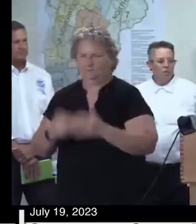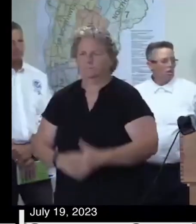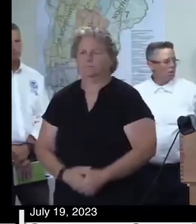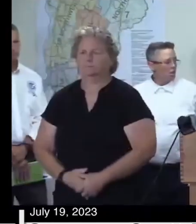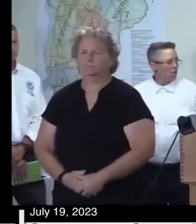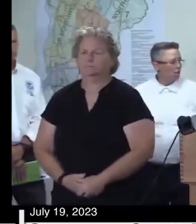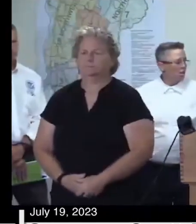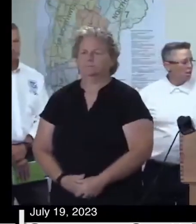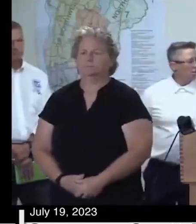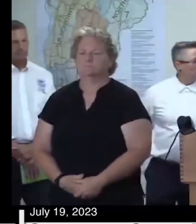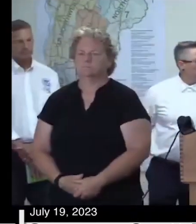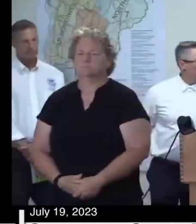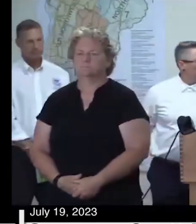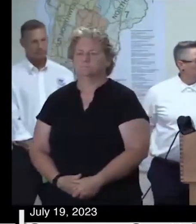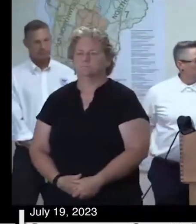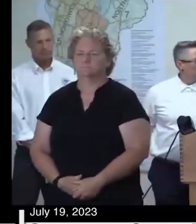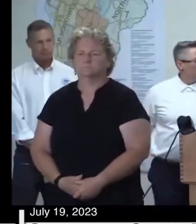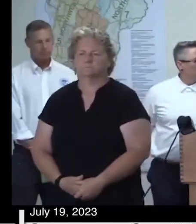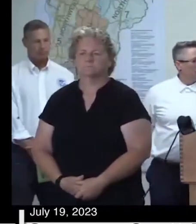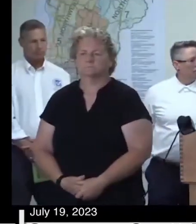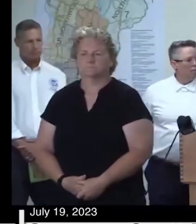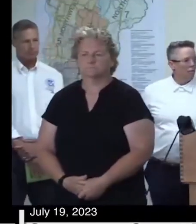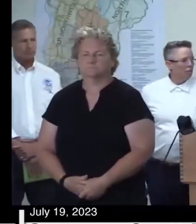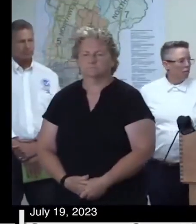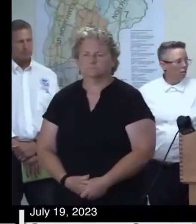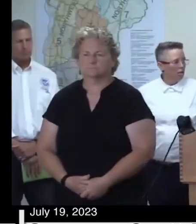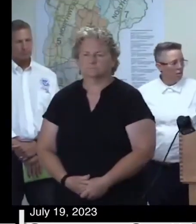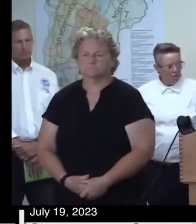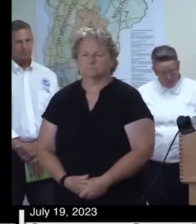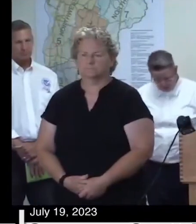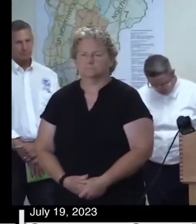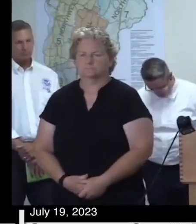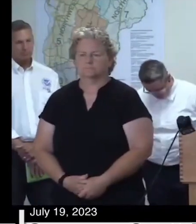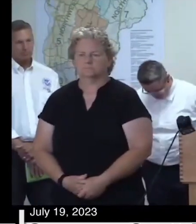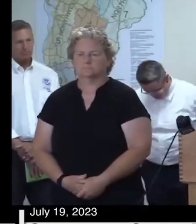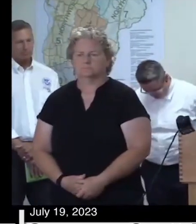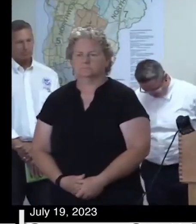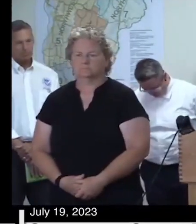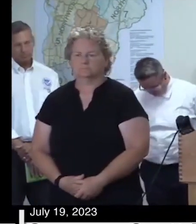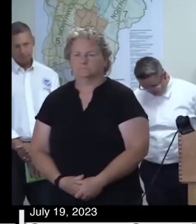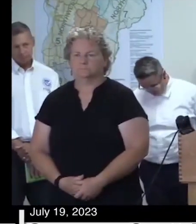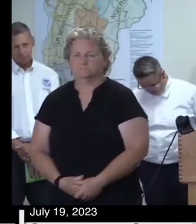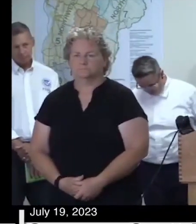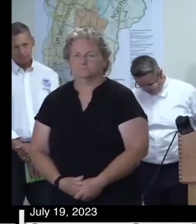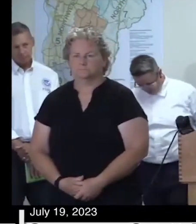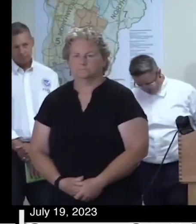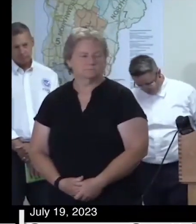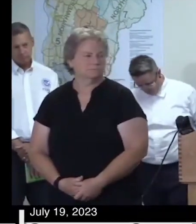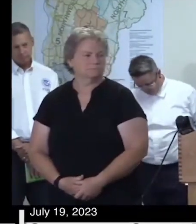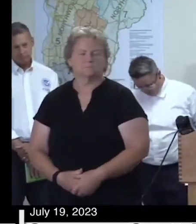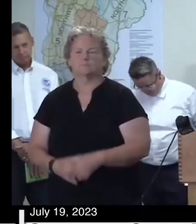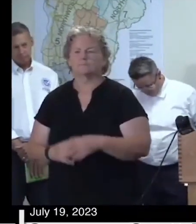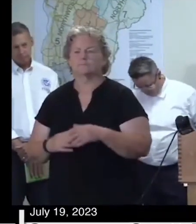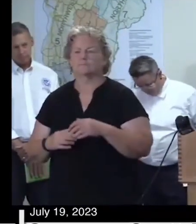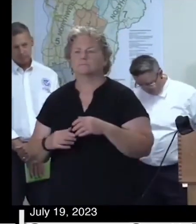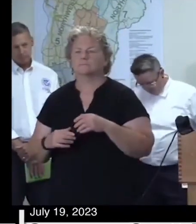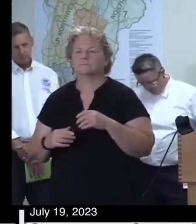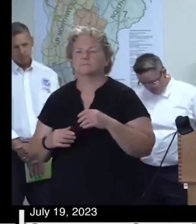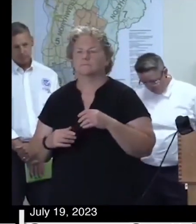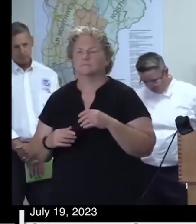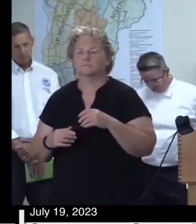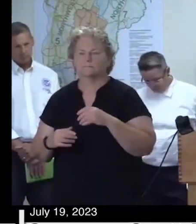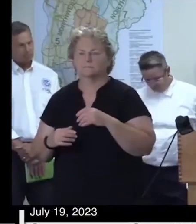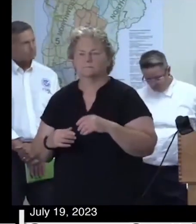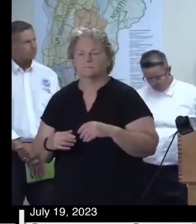I have a completely separate question about the National Guard. I understand that there are 75 people deployed, and I'm wondering where